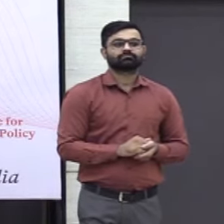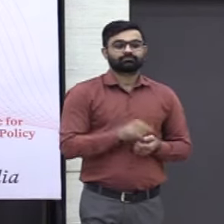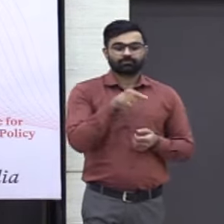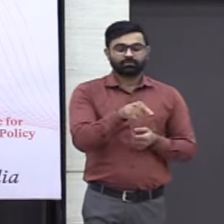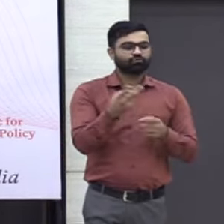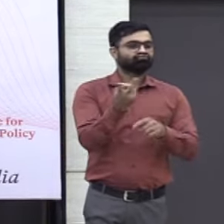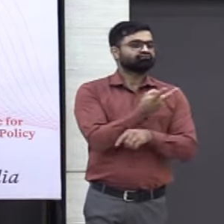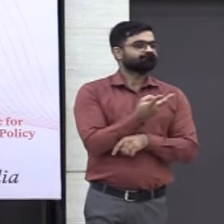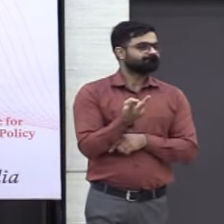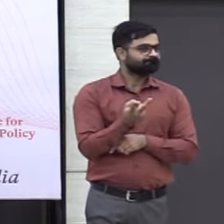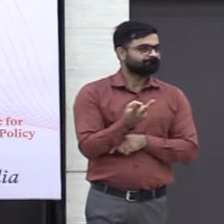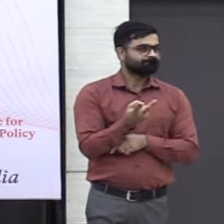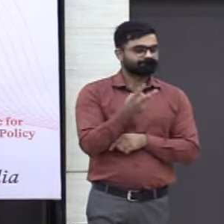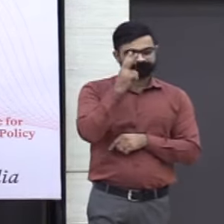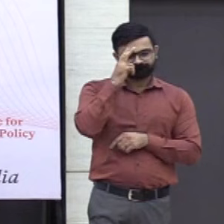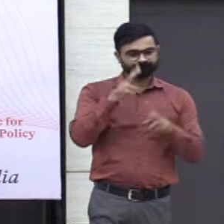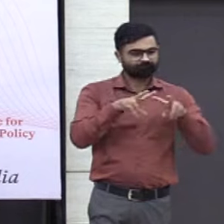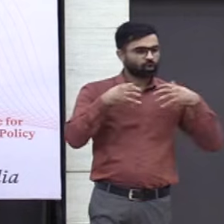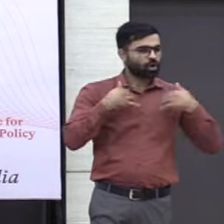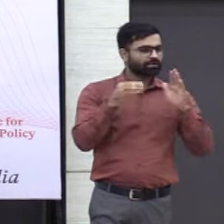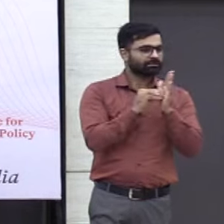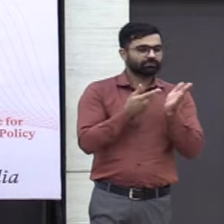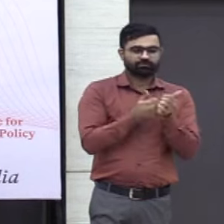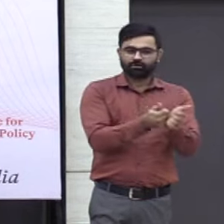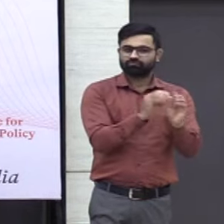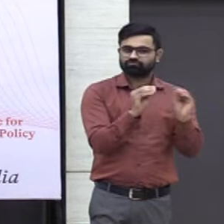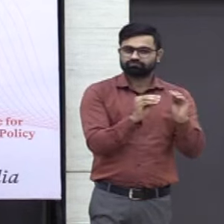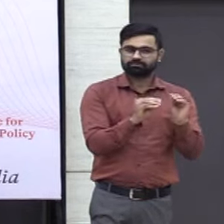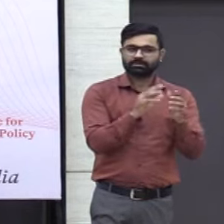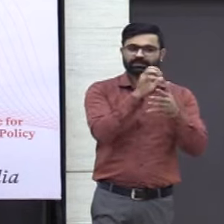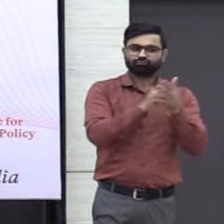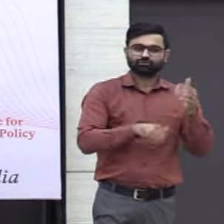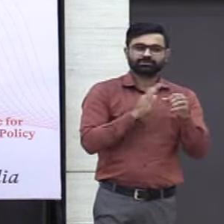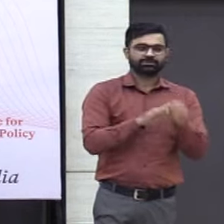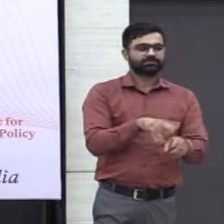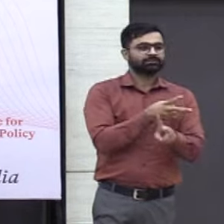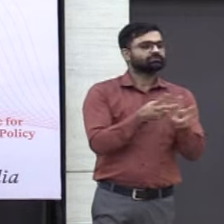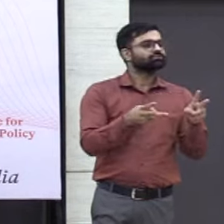This is both unconstitutional in terms of violation of the federal structure